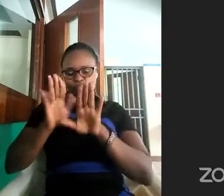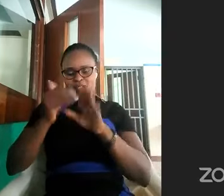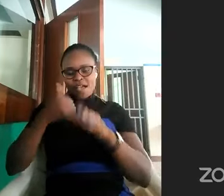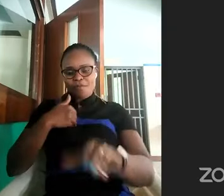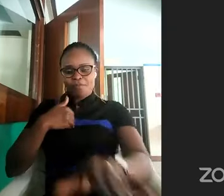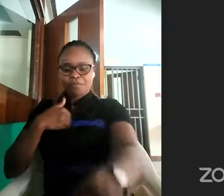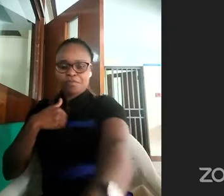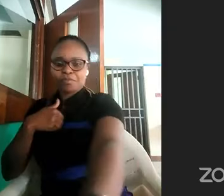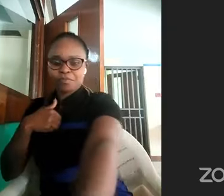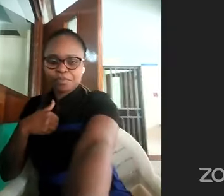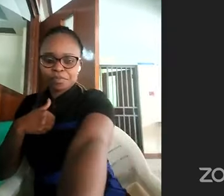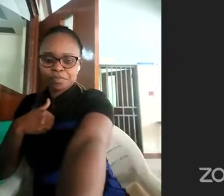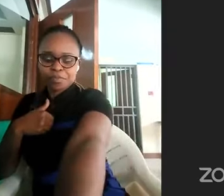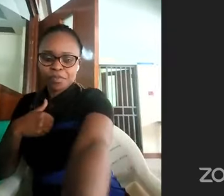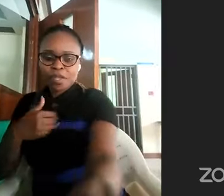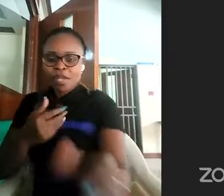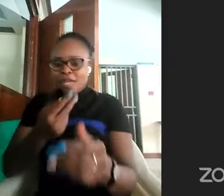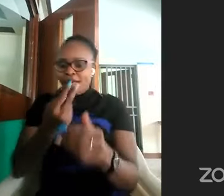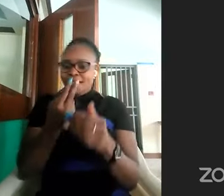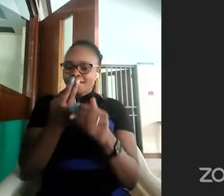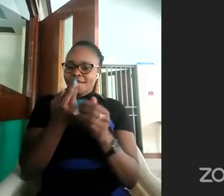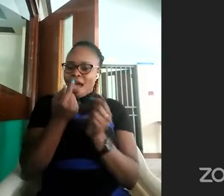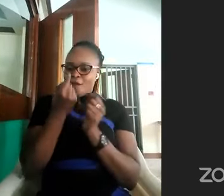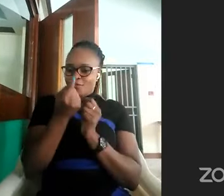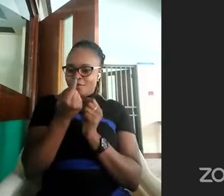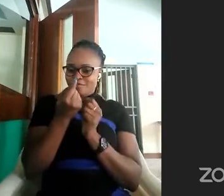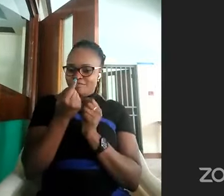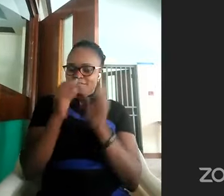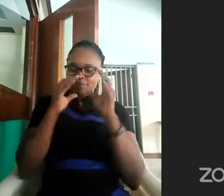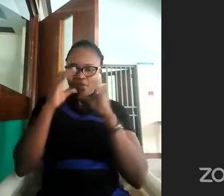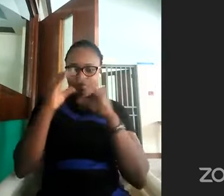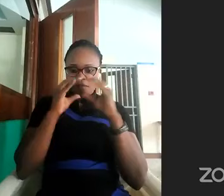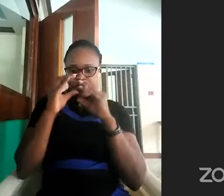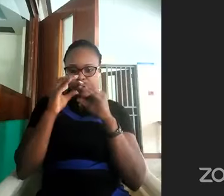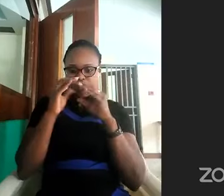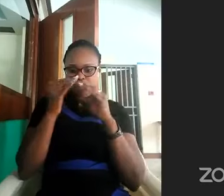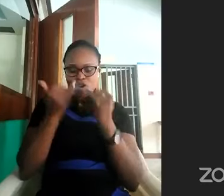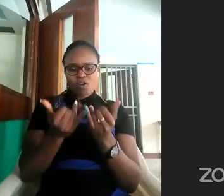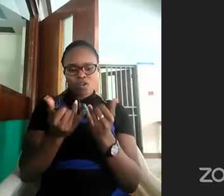two or more conversations on, do you know anybody who has had